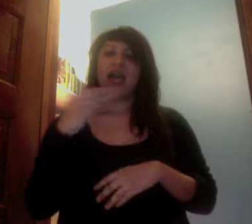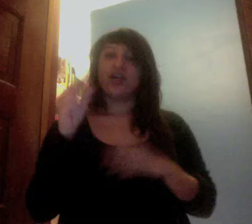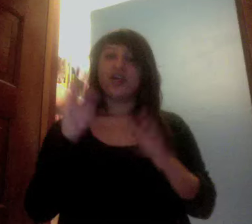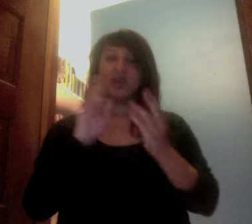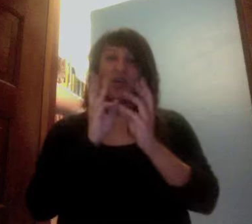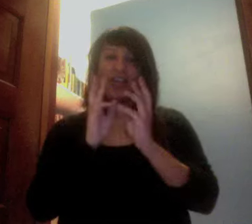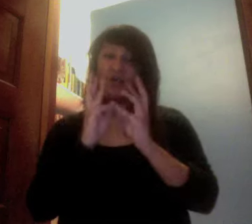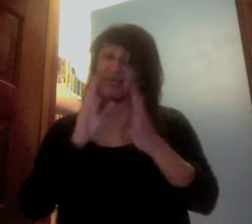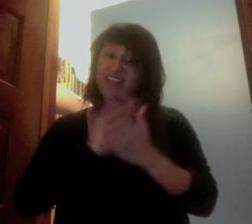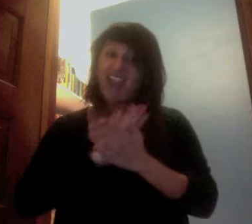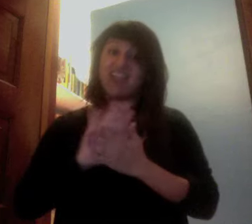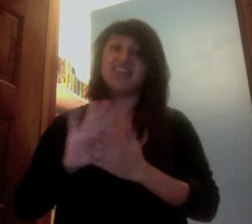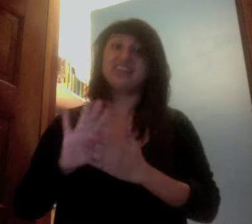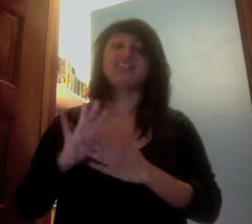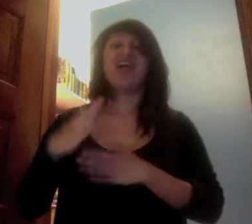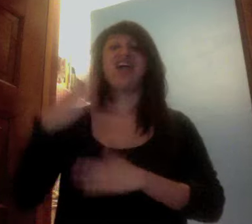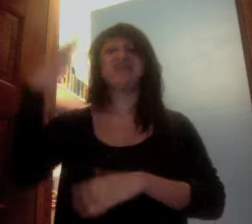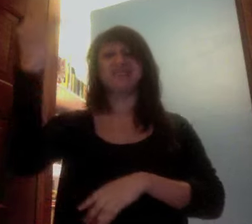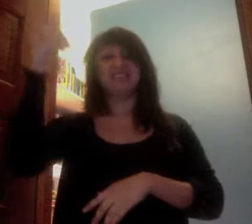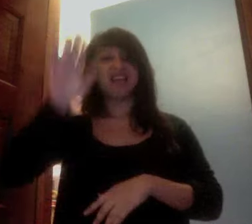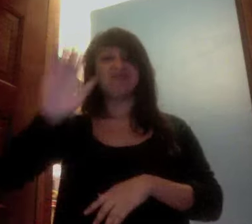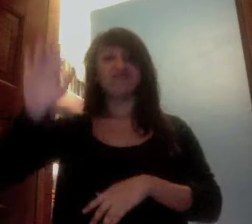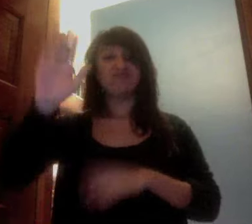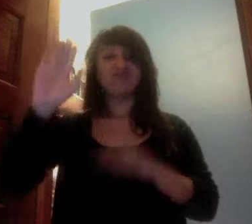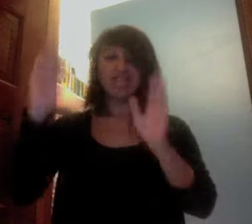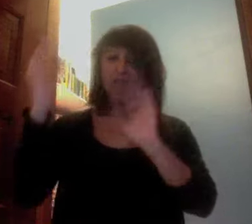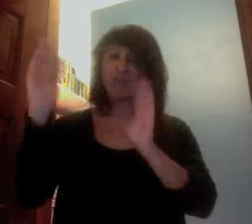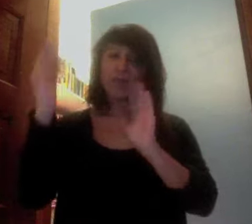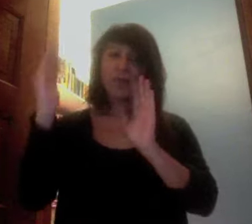outside, comparable to Chicago, and really,